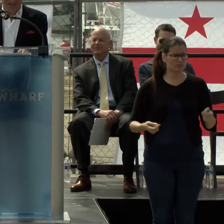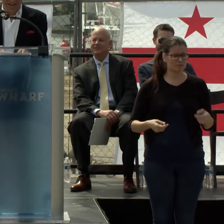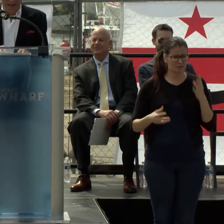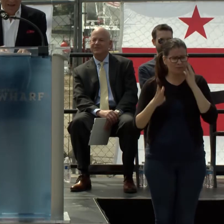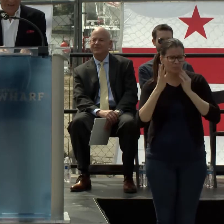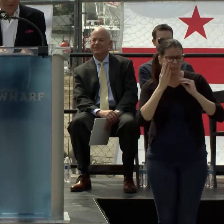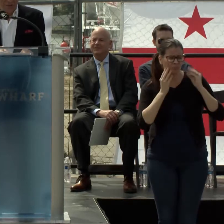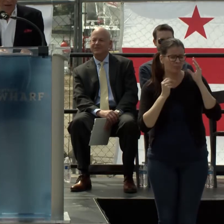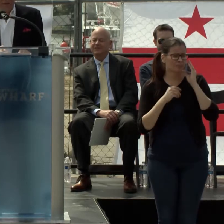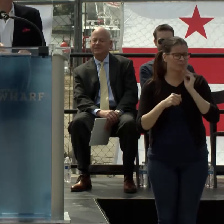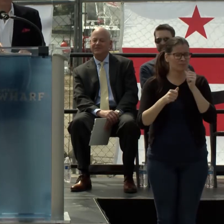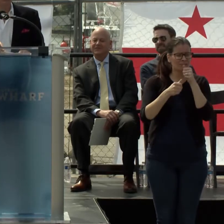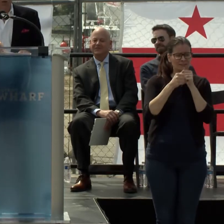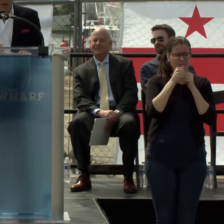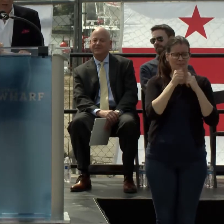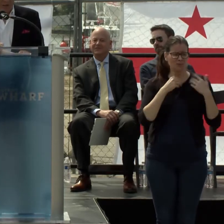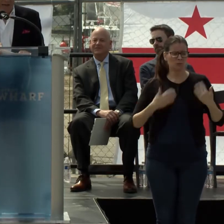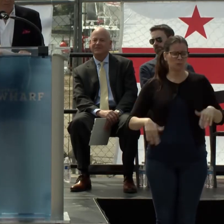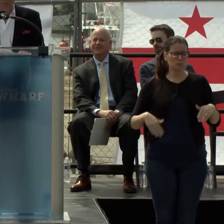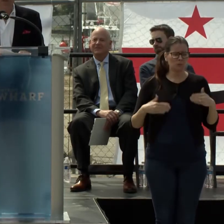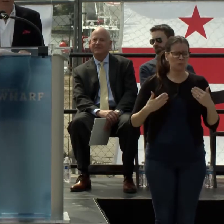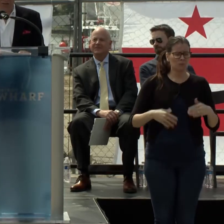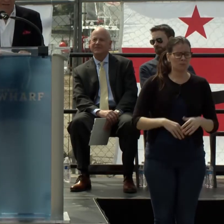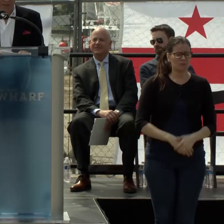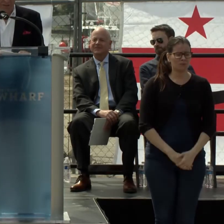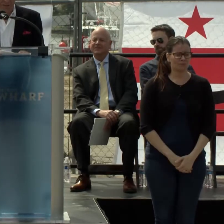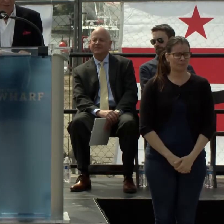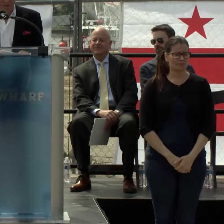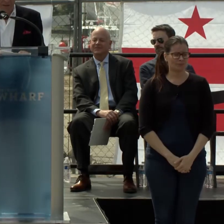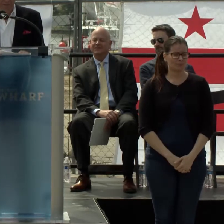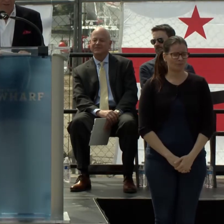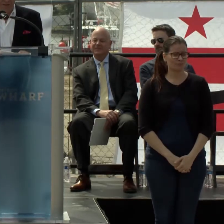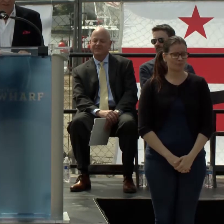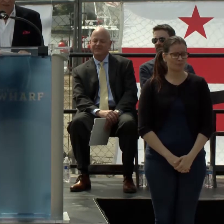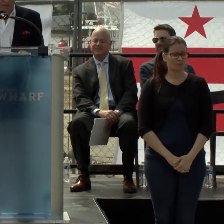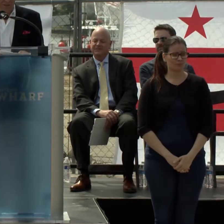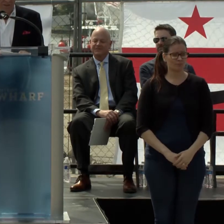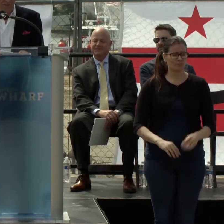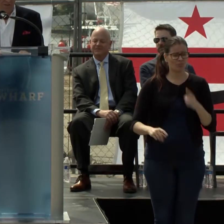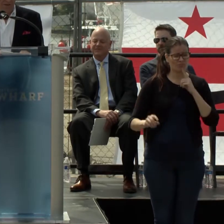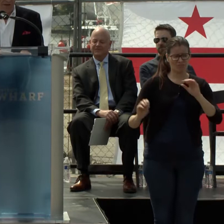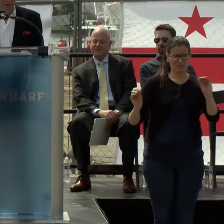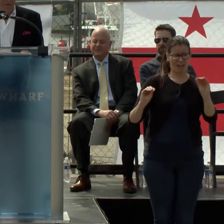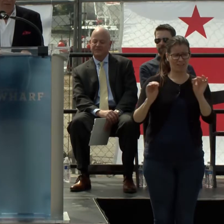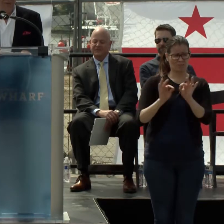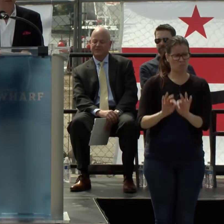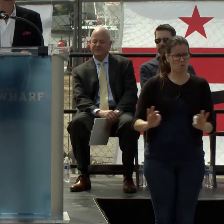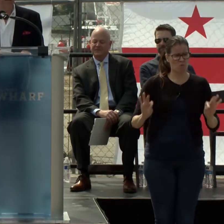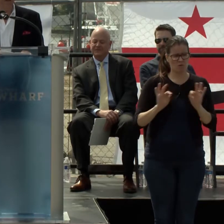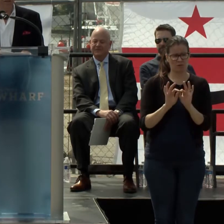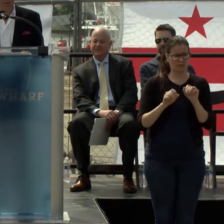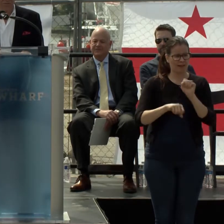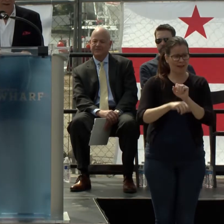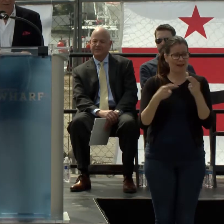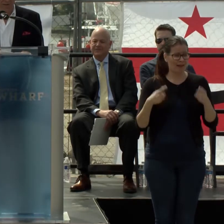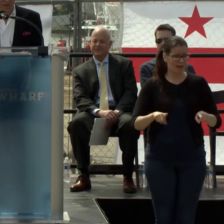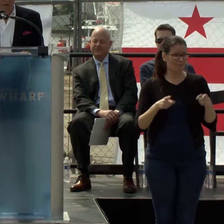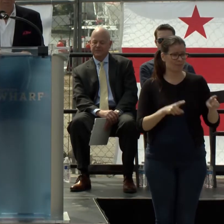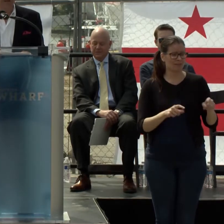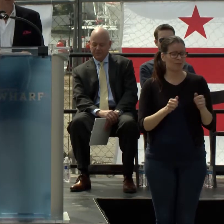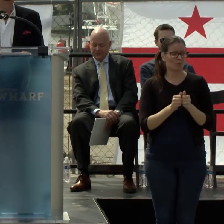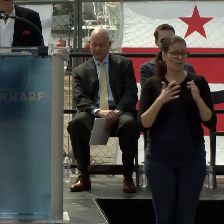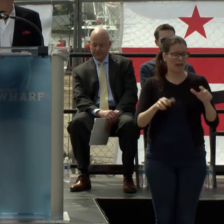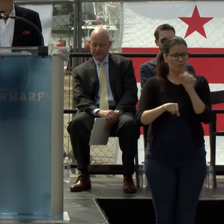So nothing consequential happens without challenges. But this time, they're going to be a little easier to